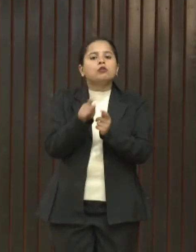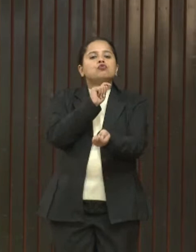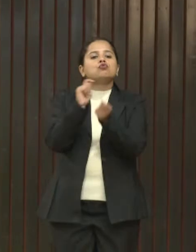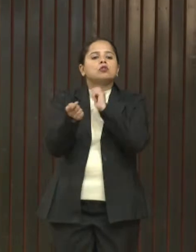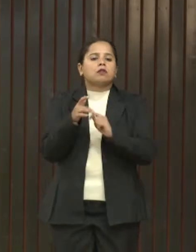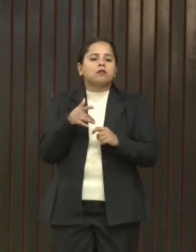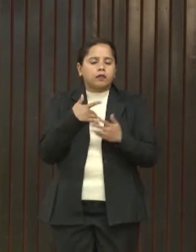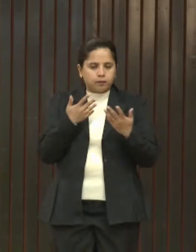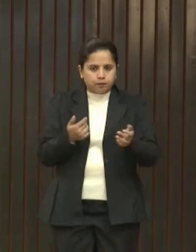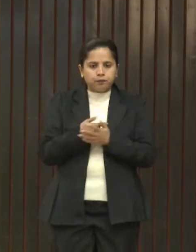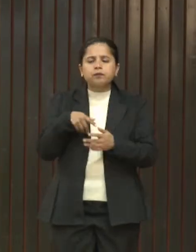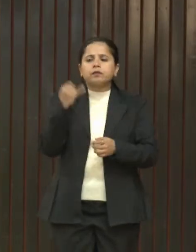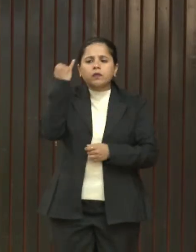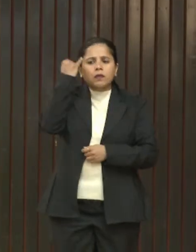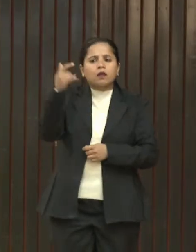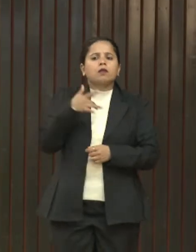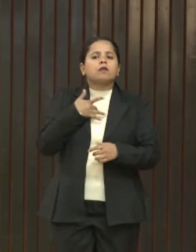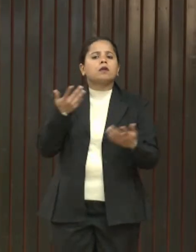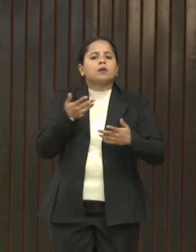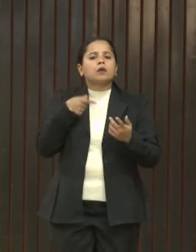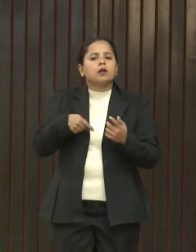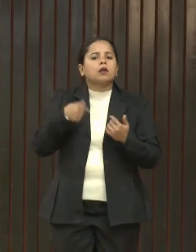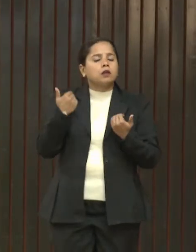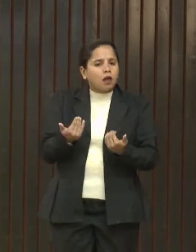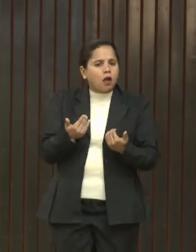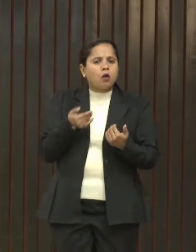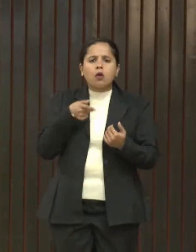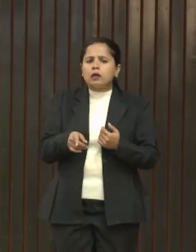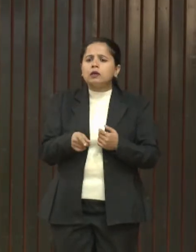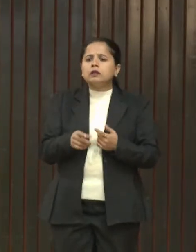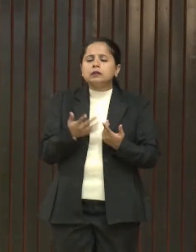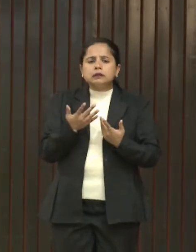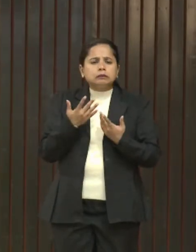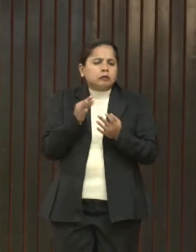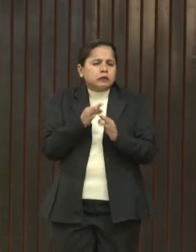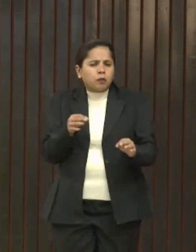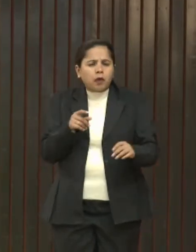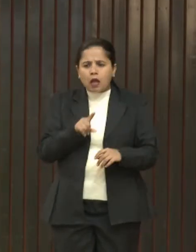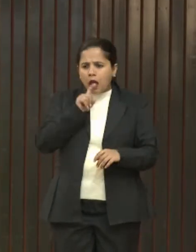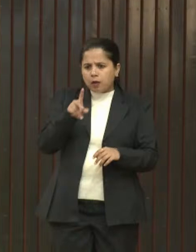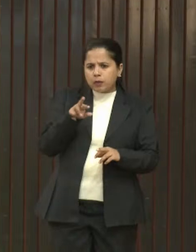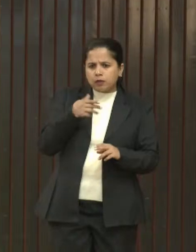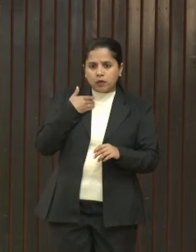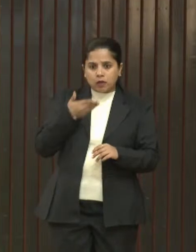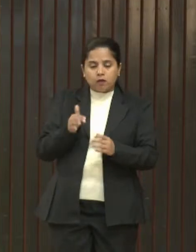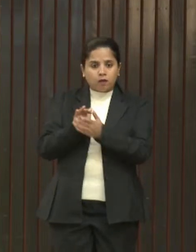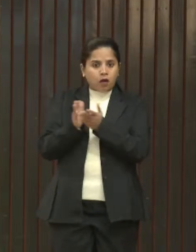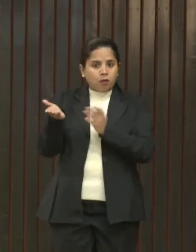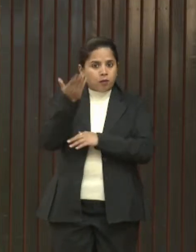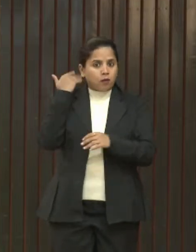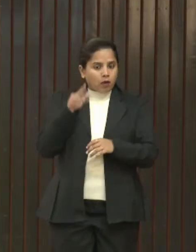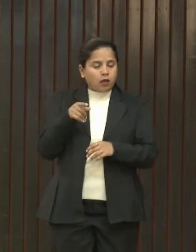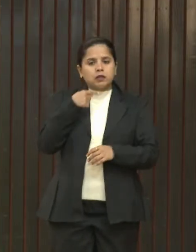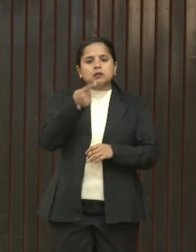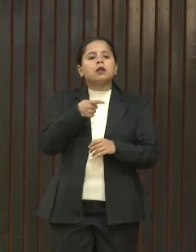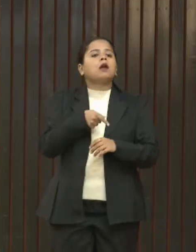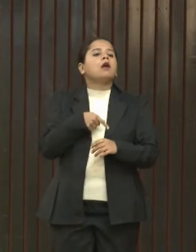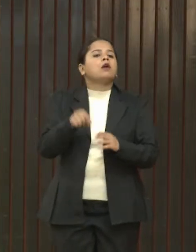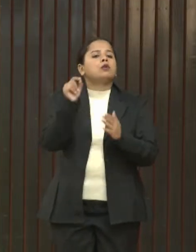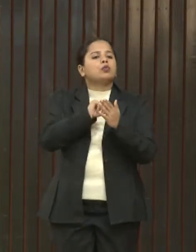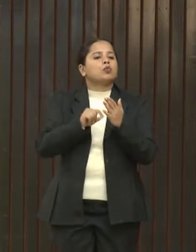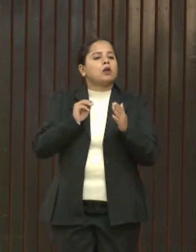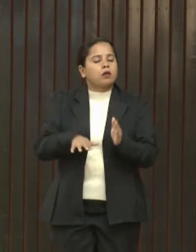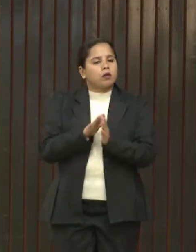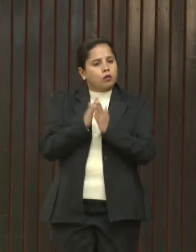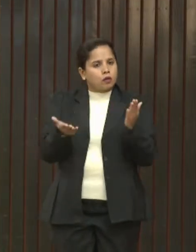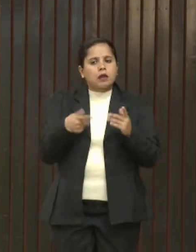And the idea here is that decolonization should not simply mean, as my colleague writes in the introduction to the book,